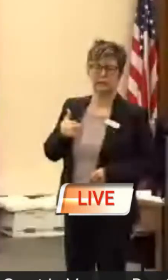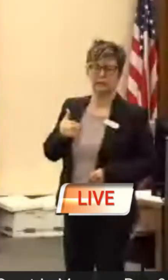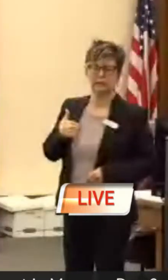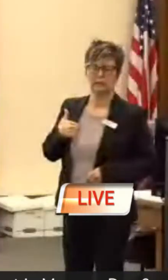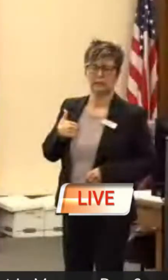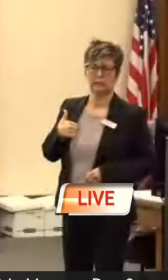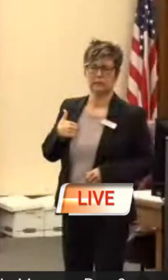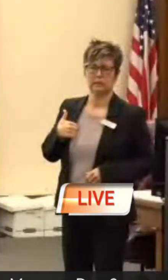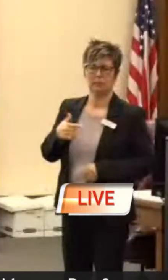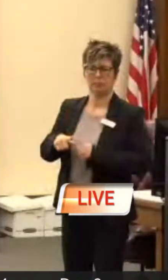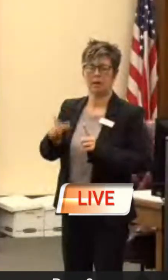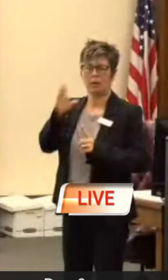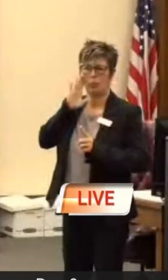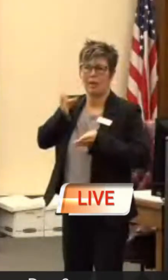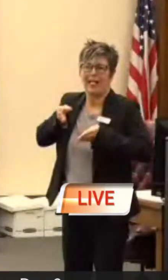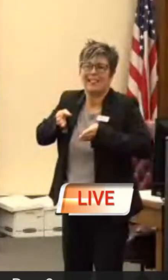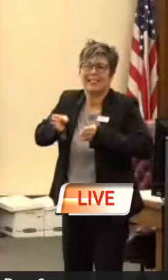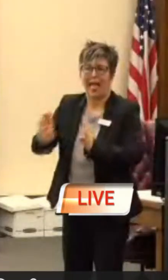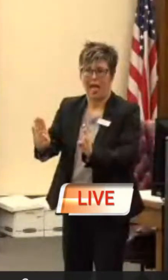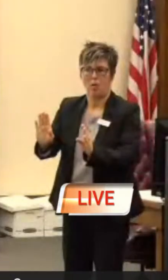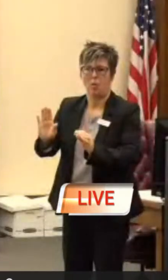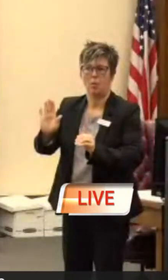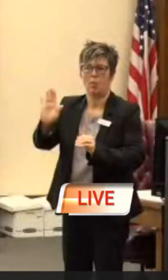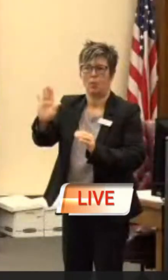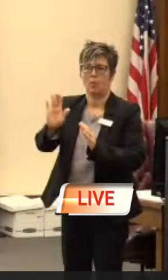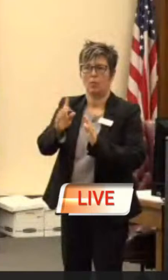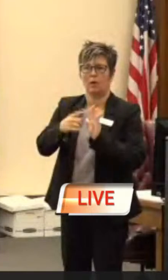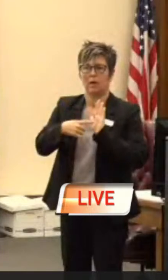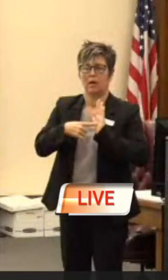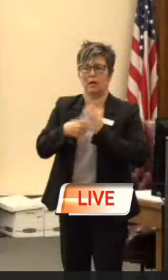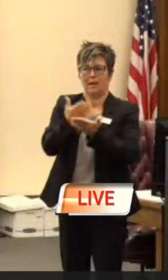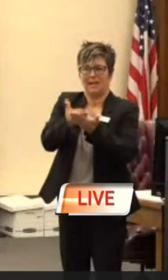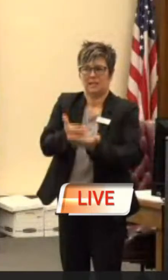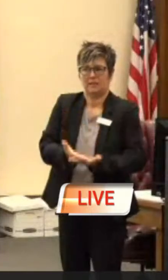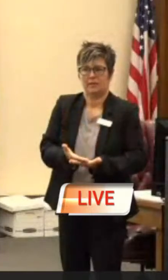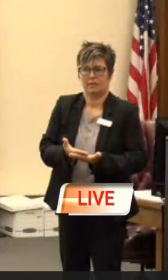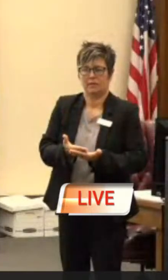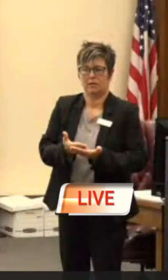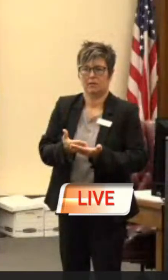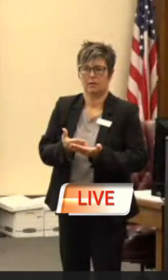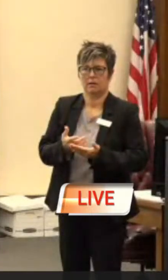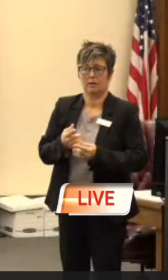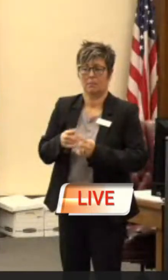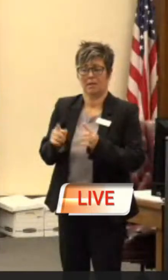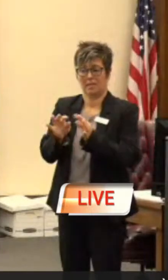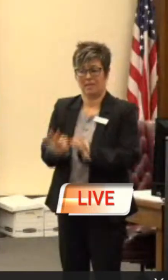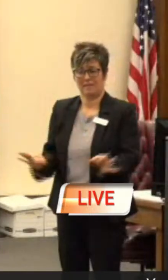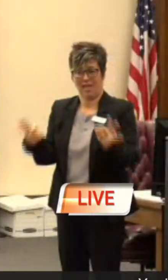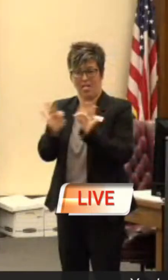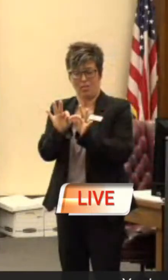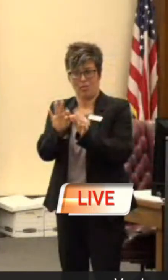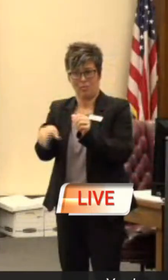I'd allow it as an exhibit, but the value of it, I think, is probably